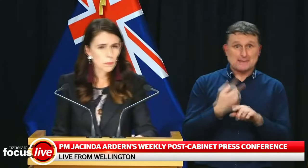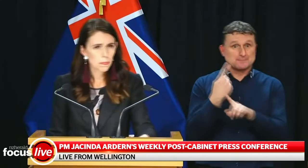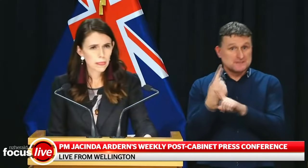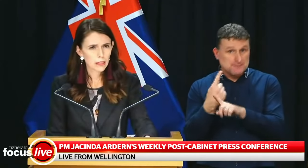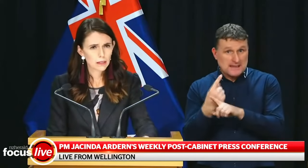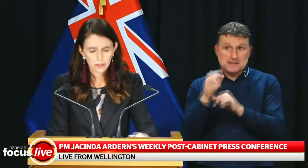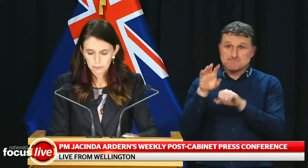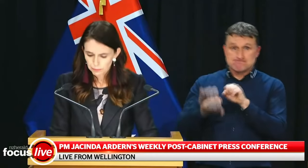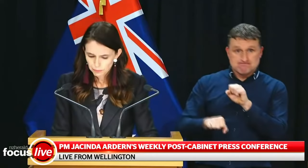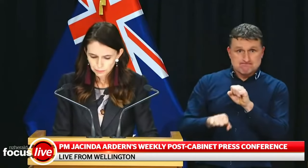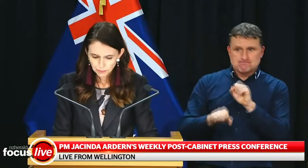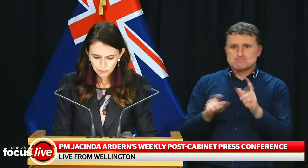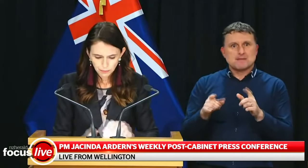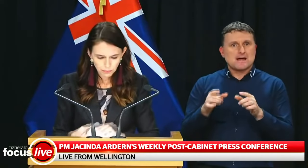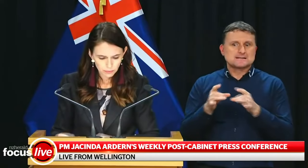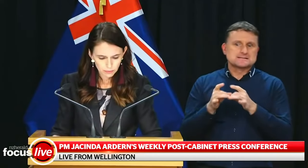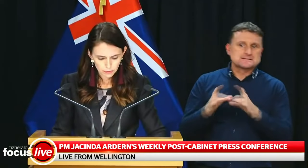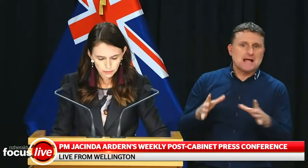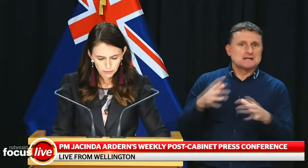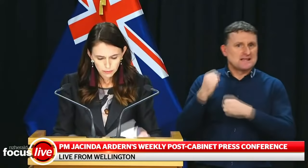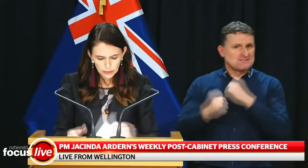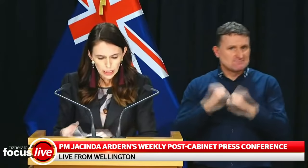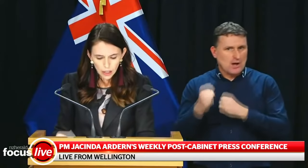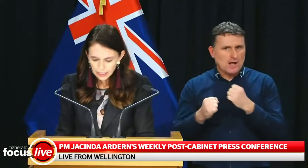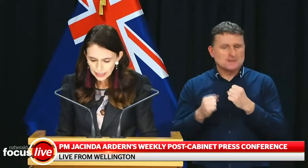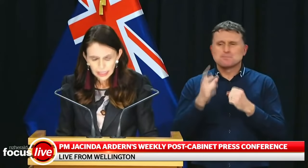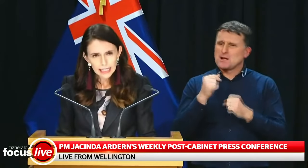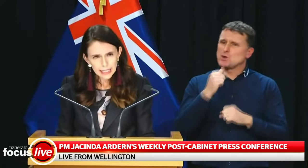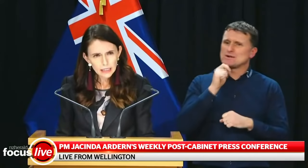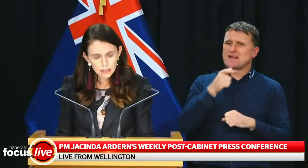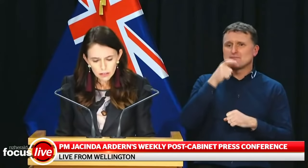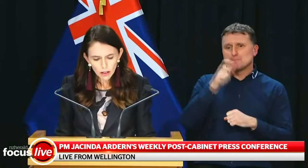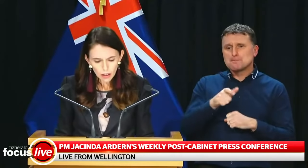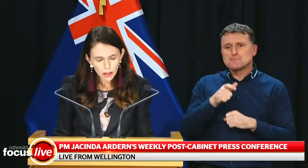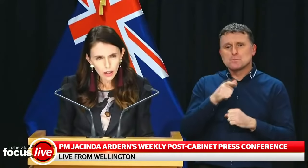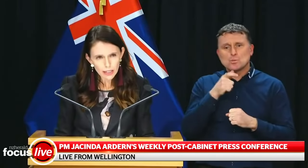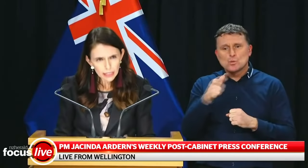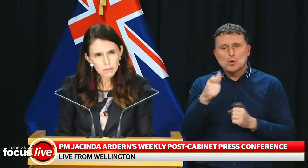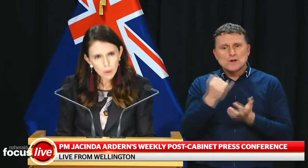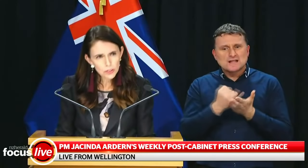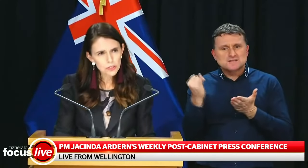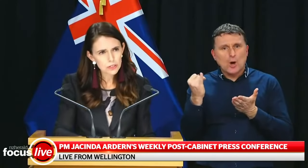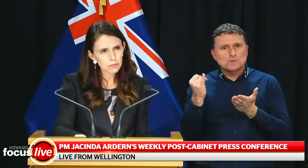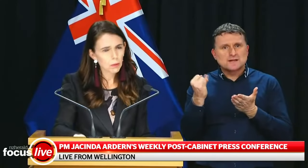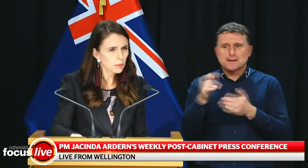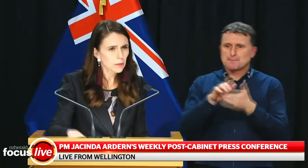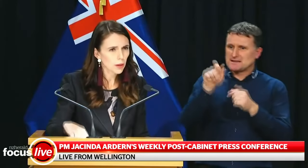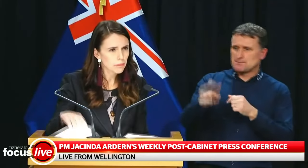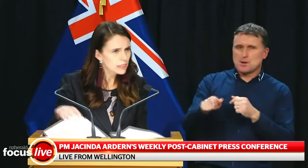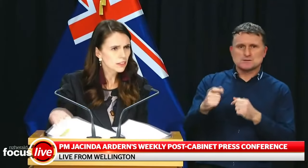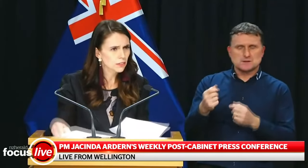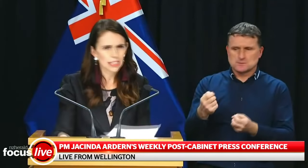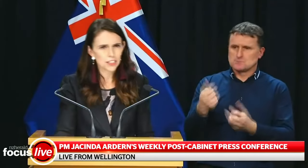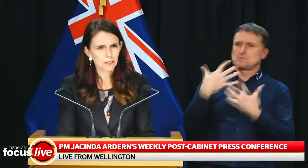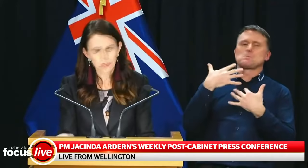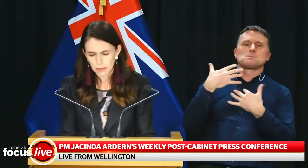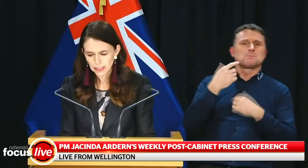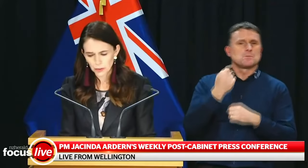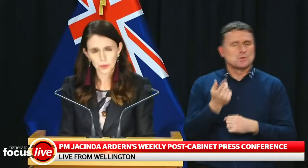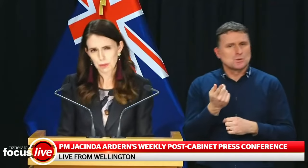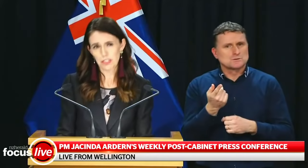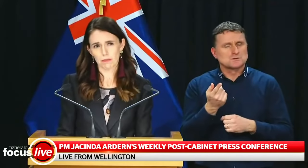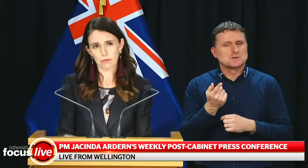stirring up hatred by being insulting. Right? I think, again, I think probably what I'm best to do is actually